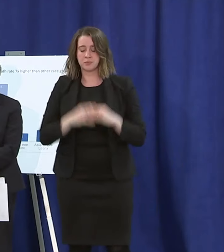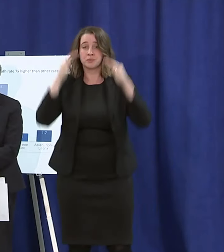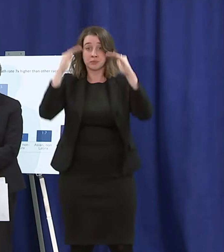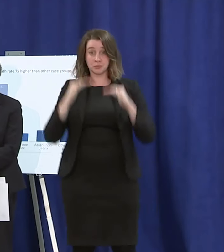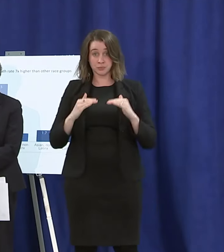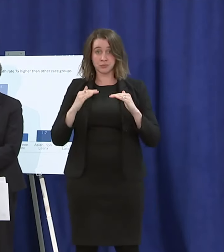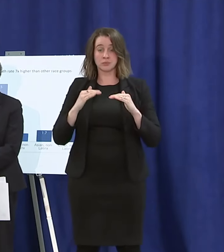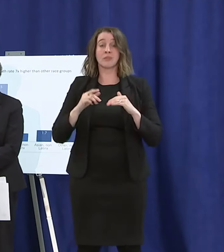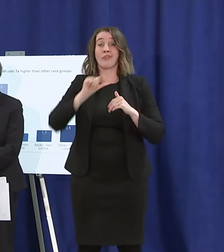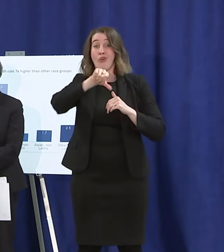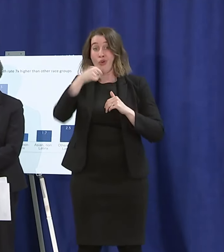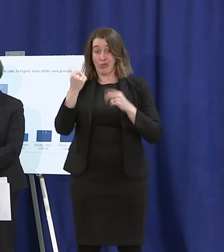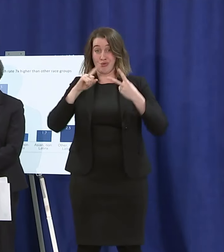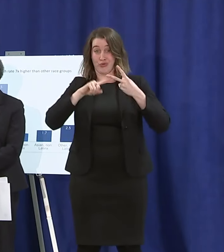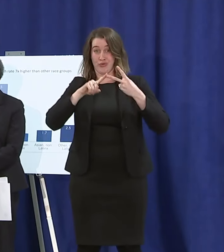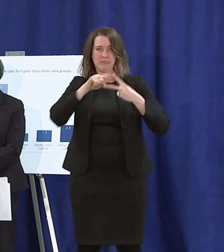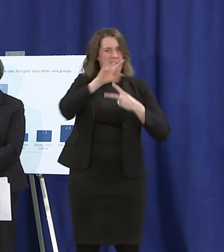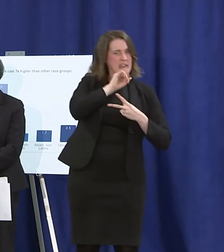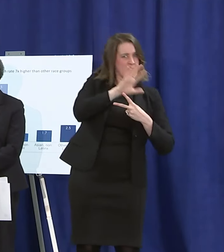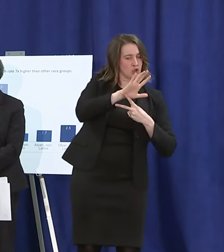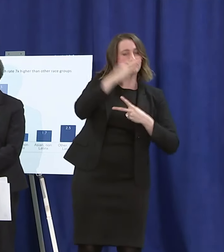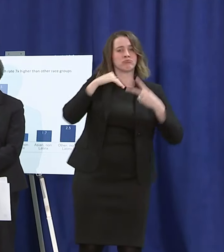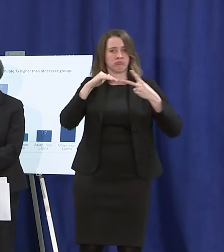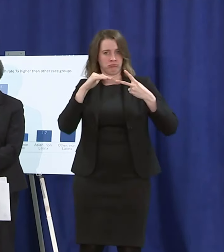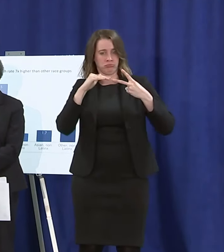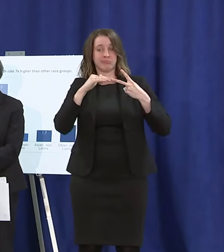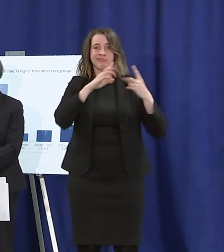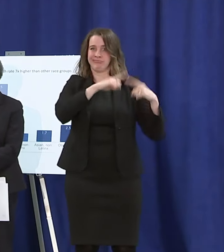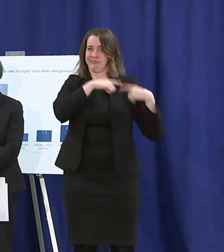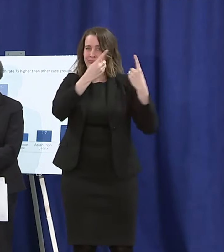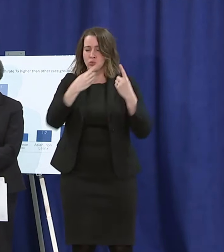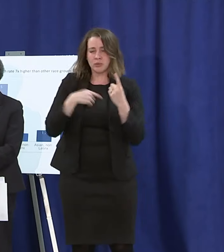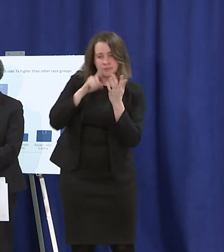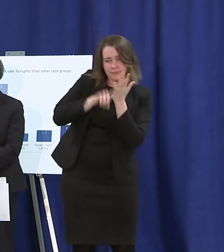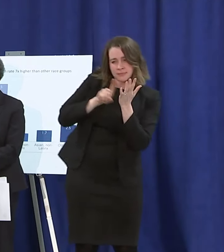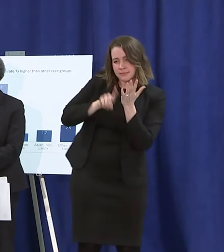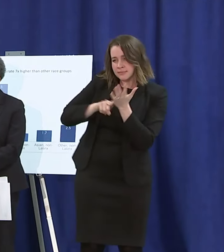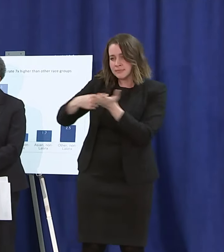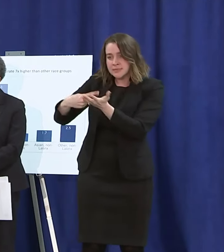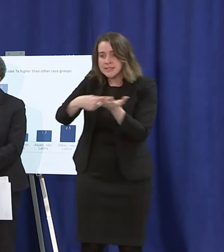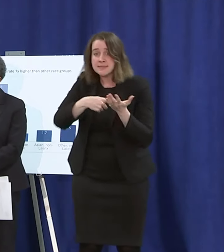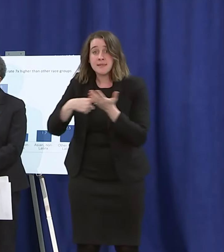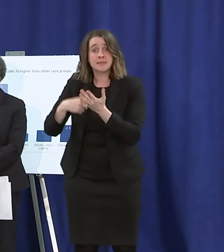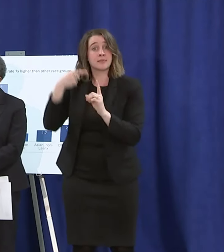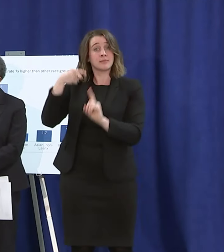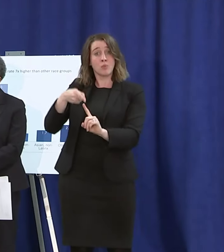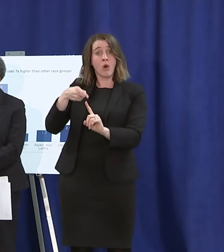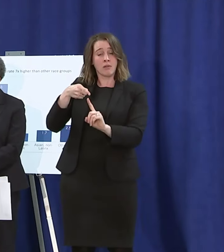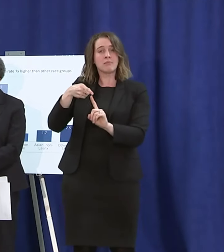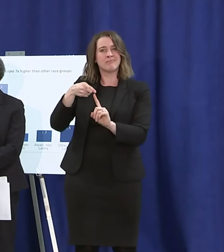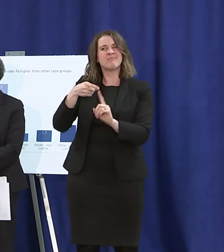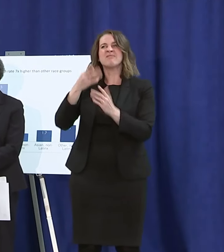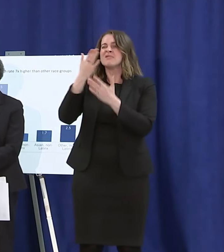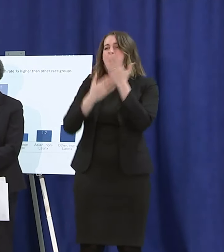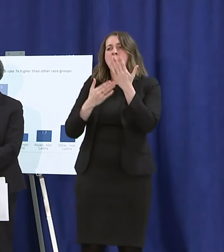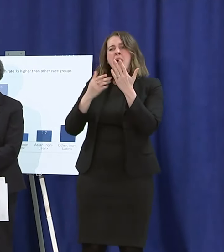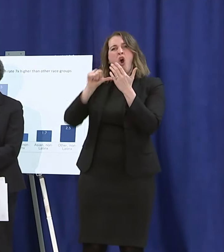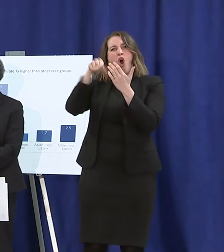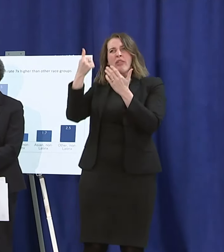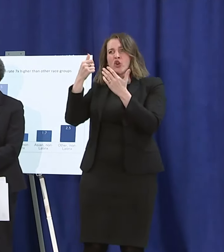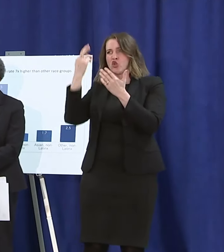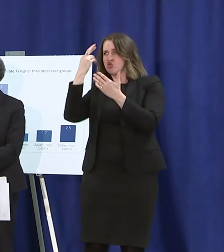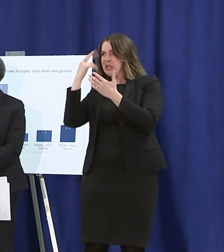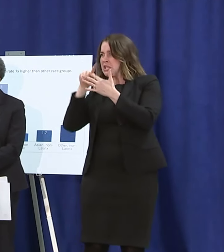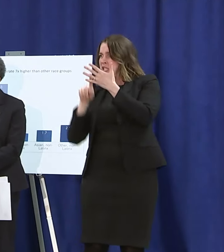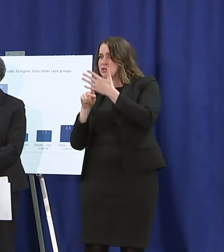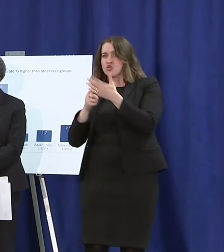Secondly, underlying conditions. So again, from the beginning, we've been talking about the importance of underlying conditions as